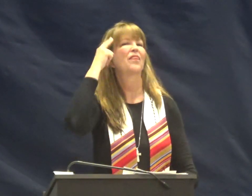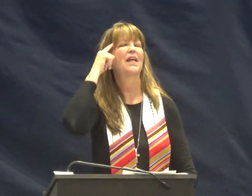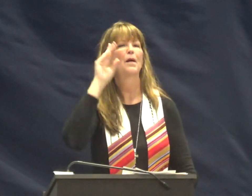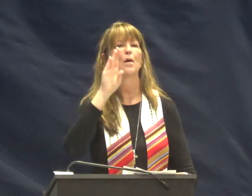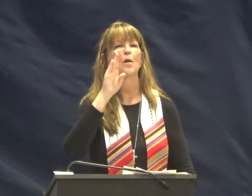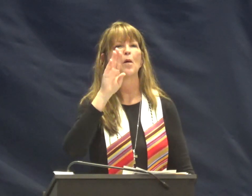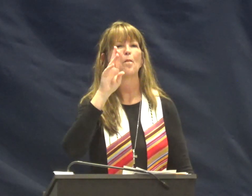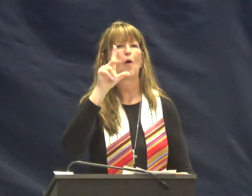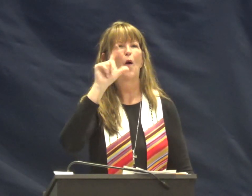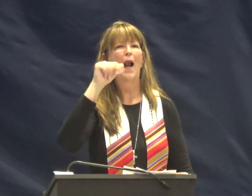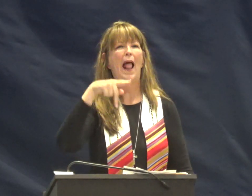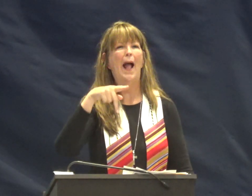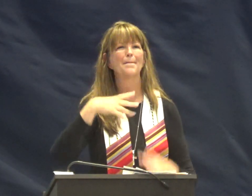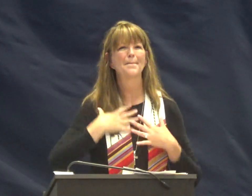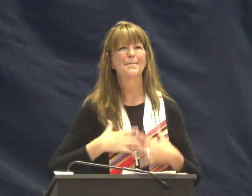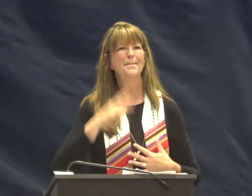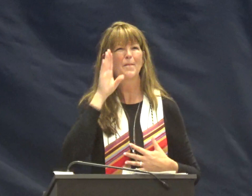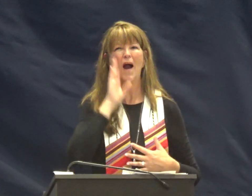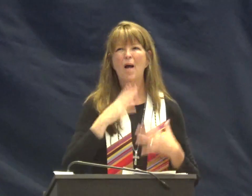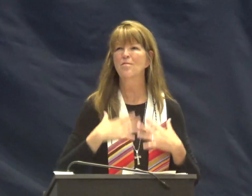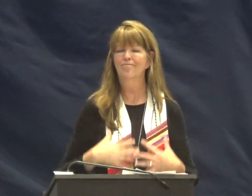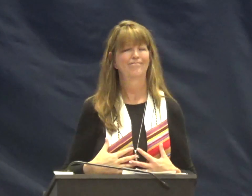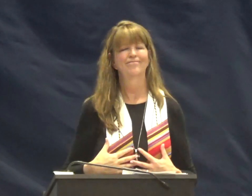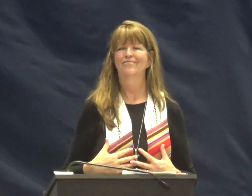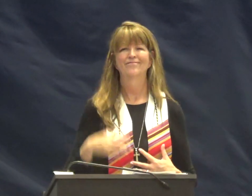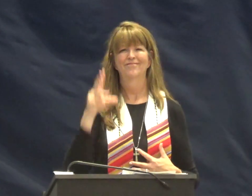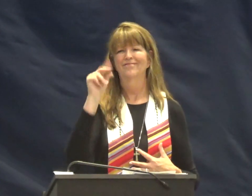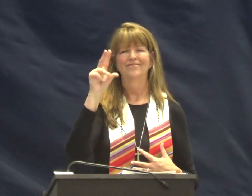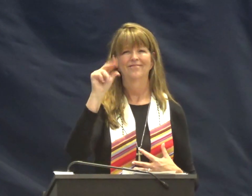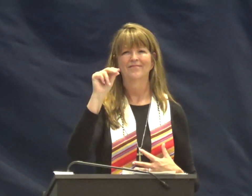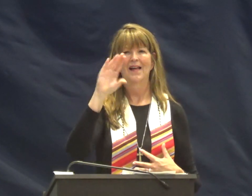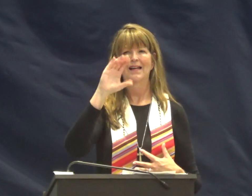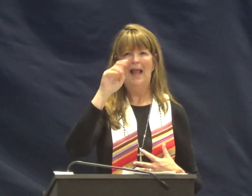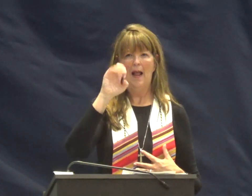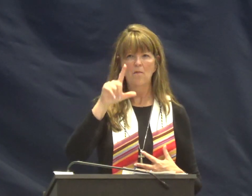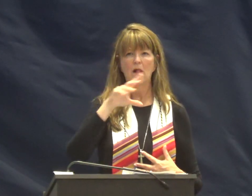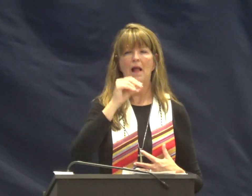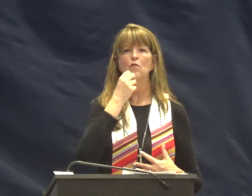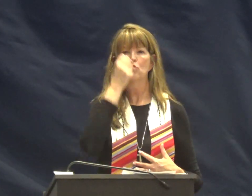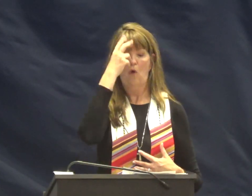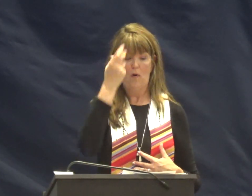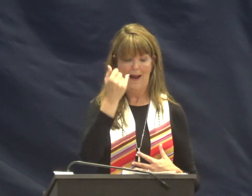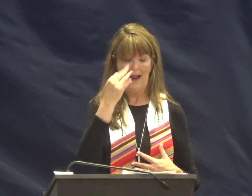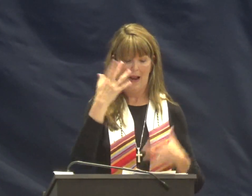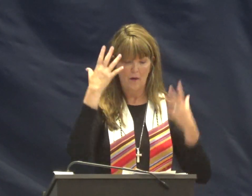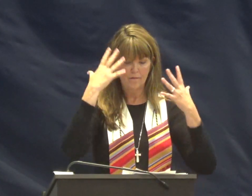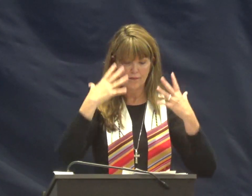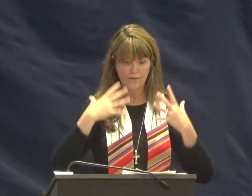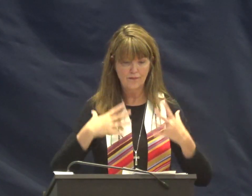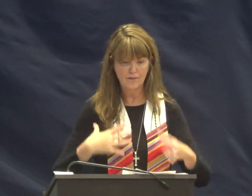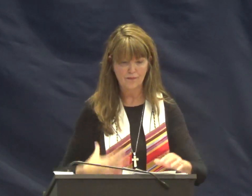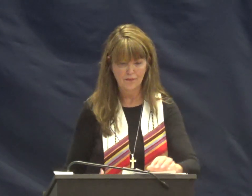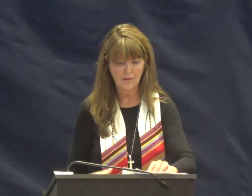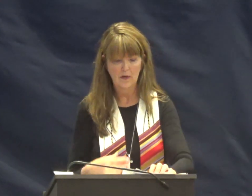It wasn't burlap. People think that it's made out of burlap, but it was not. It was made out of camel hair and goat's hair woven